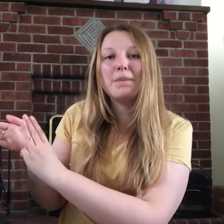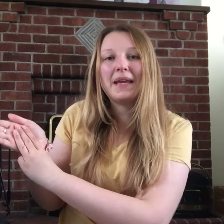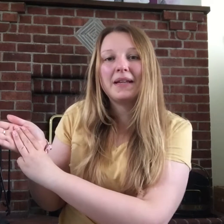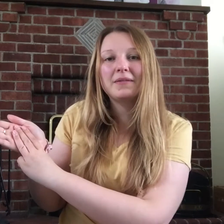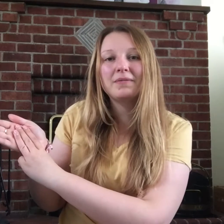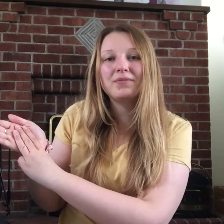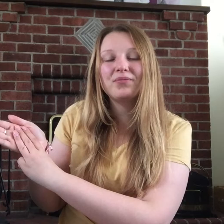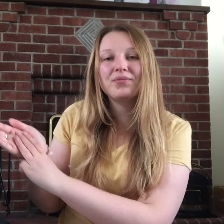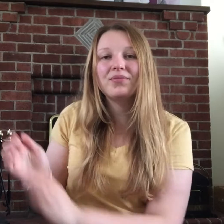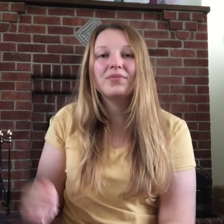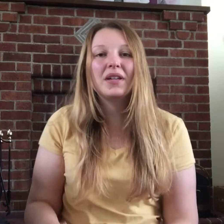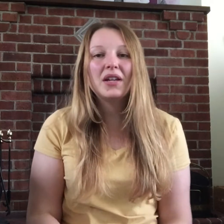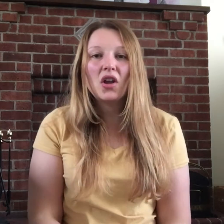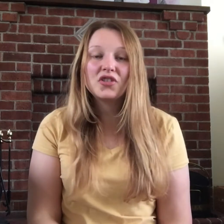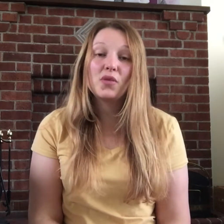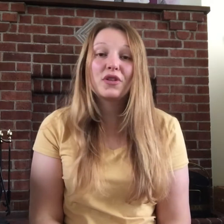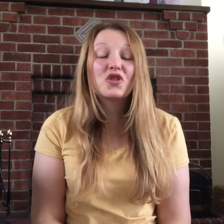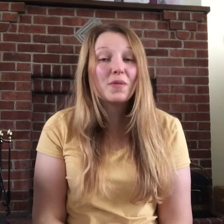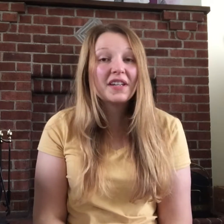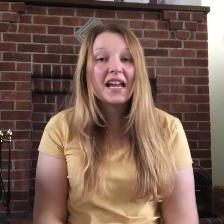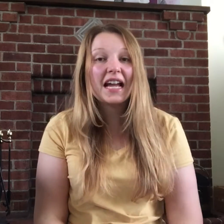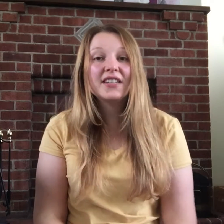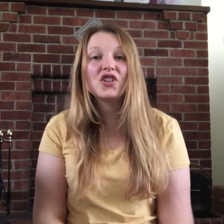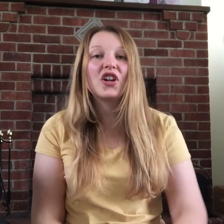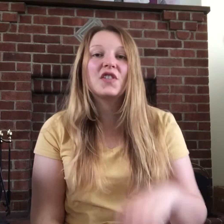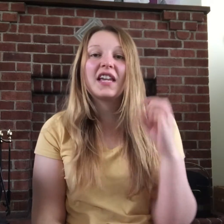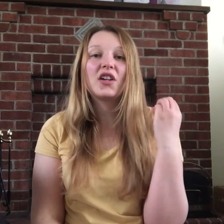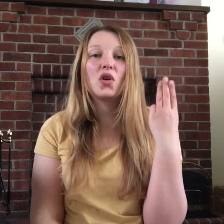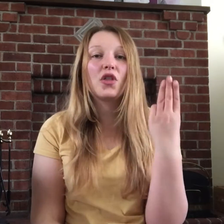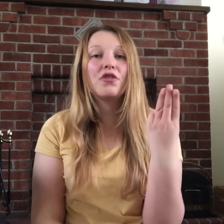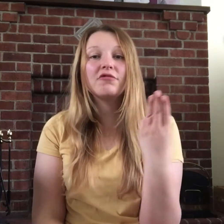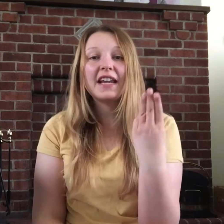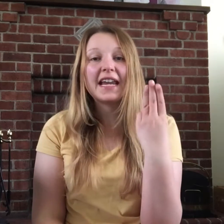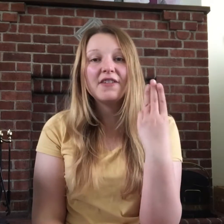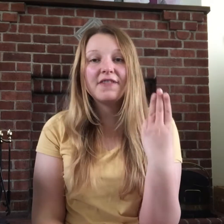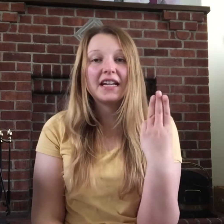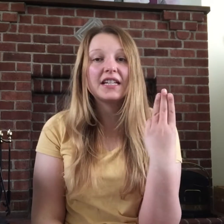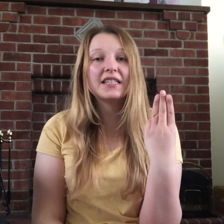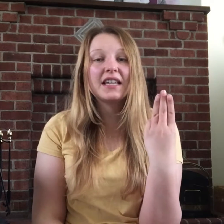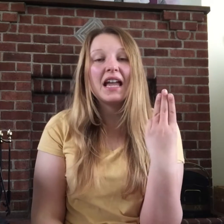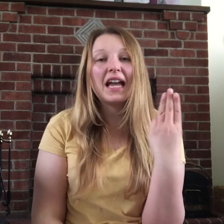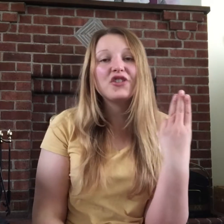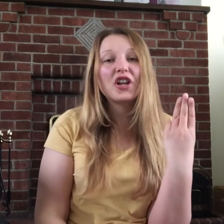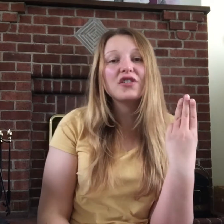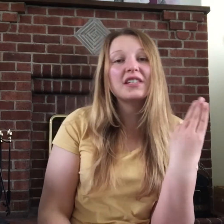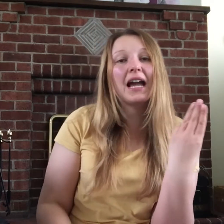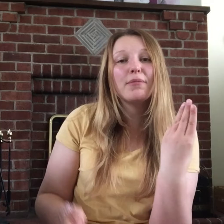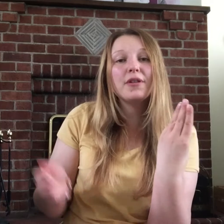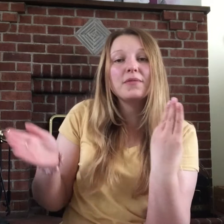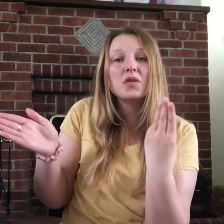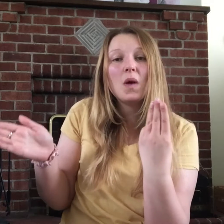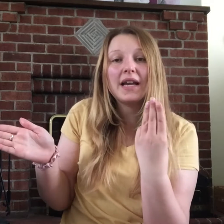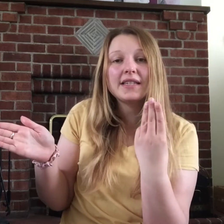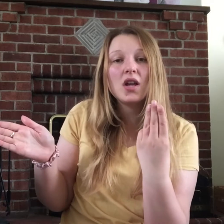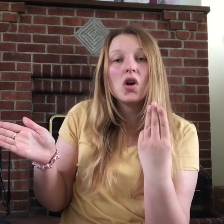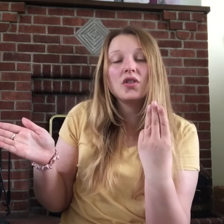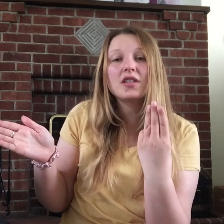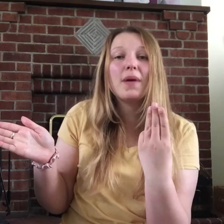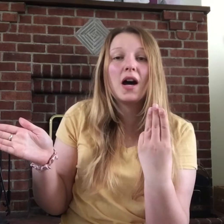Mummy. So with your dominant hand, you're going to take your 3 fingers and you're going to tap them twice onto the palm of